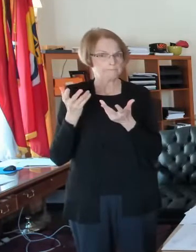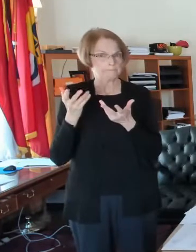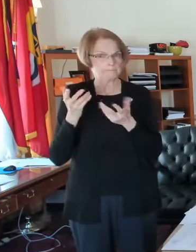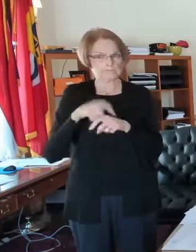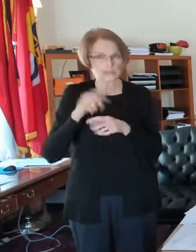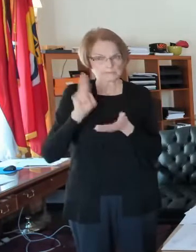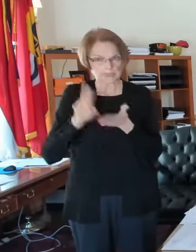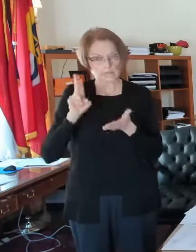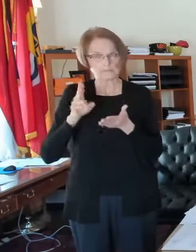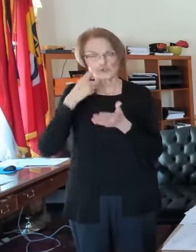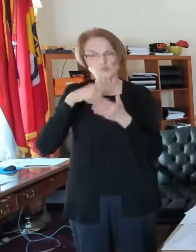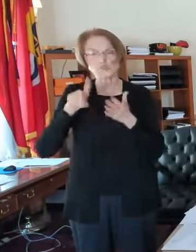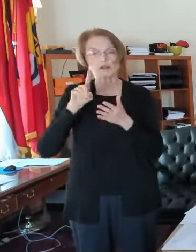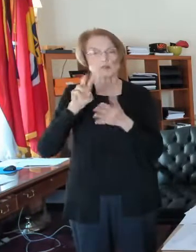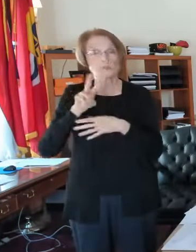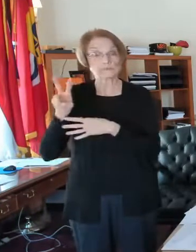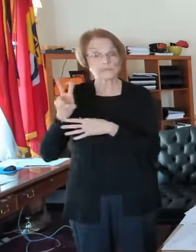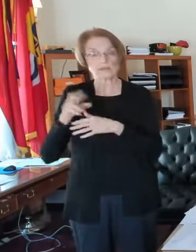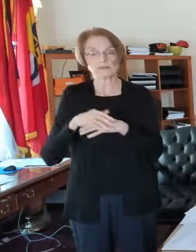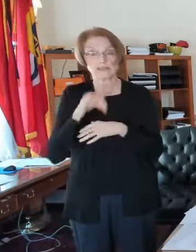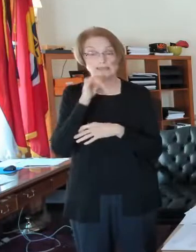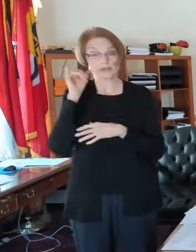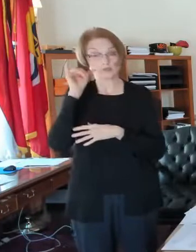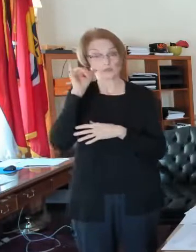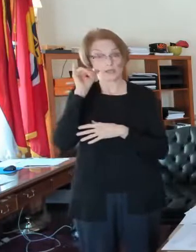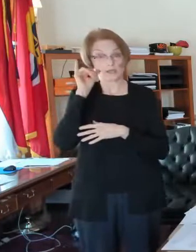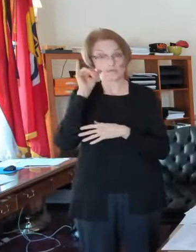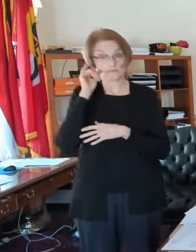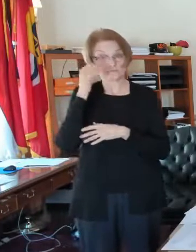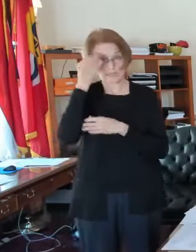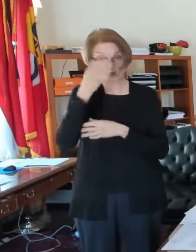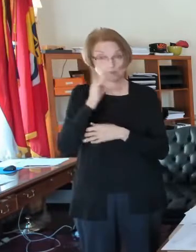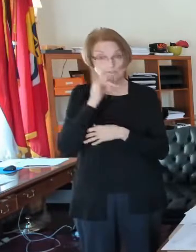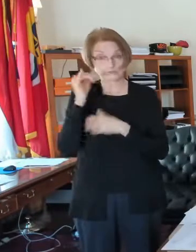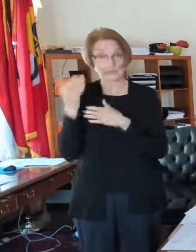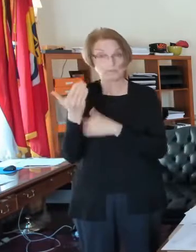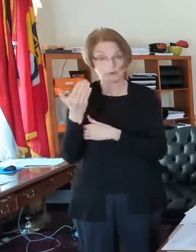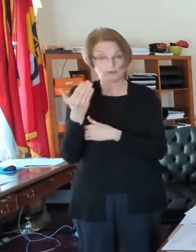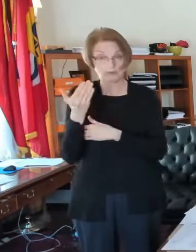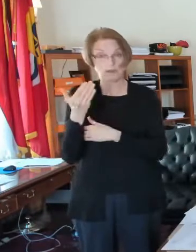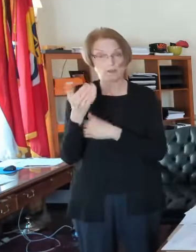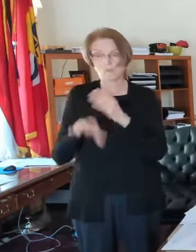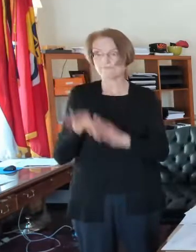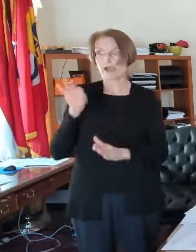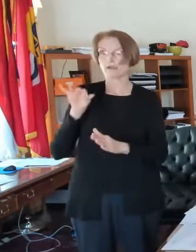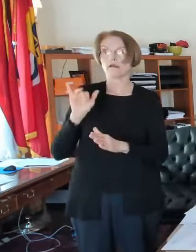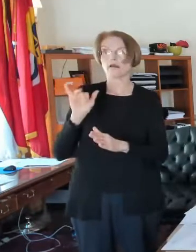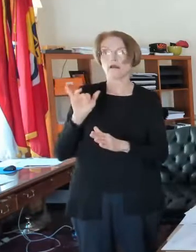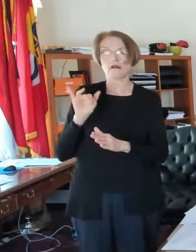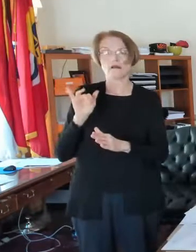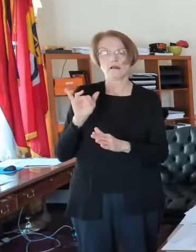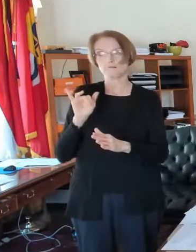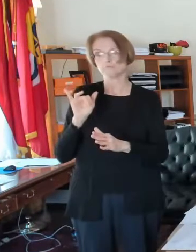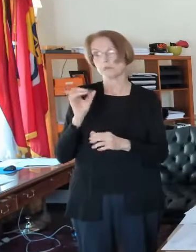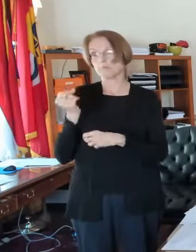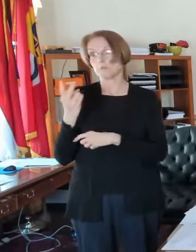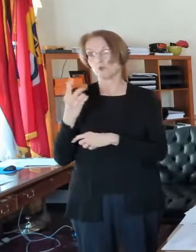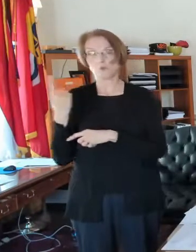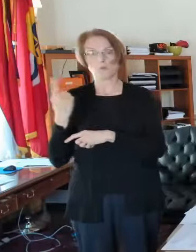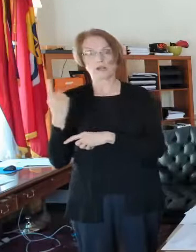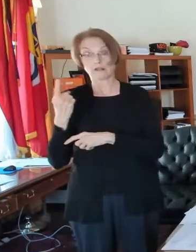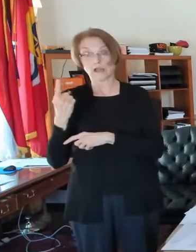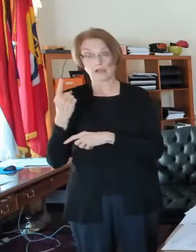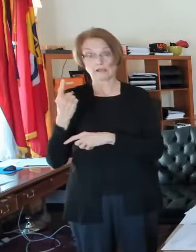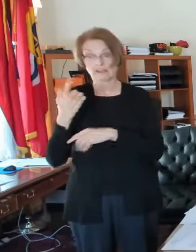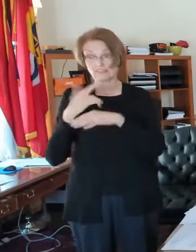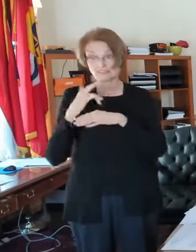website because there's information there. Yesterday, as I think I mentioned to you, yesterday morning we learned about it. By noon or 1 o'clock, all the slots